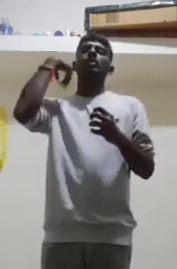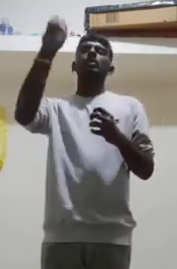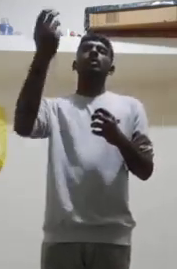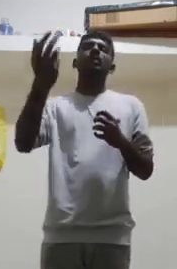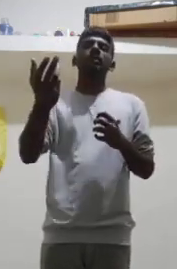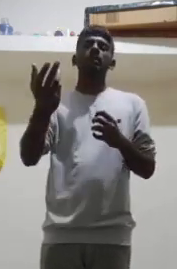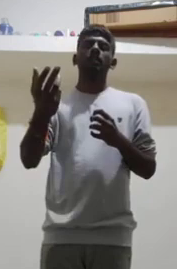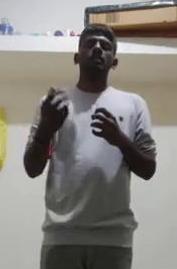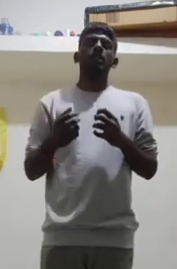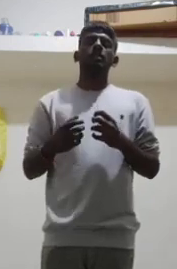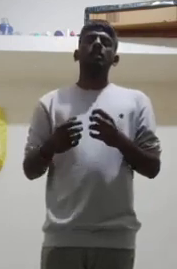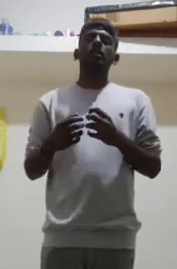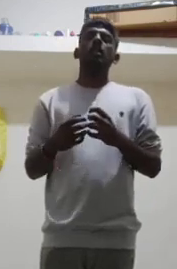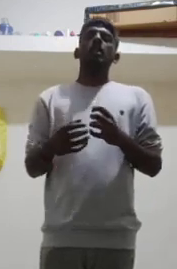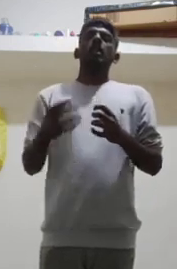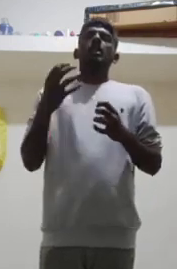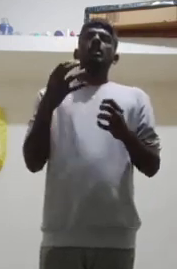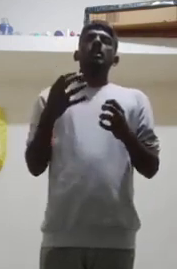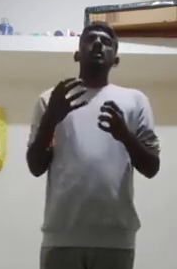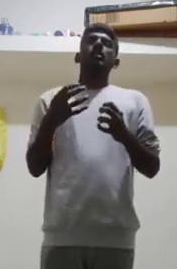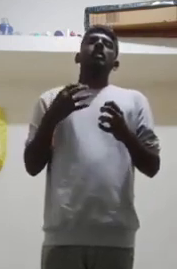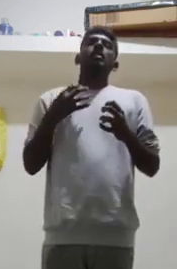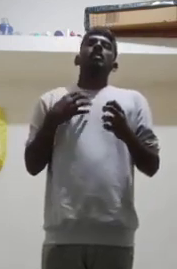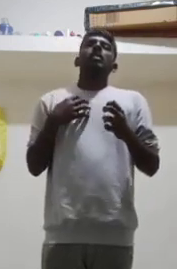to another next generation, it